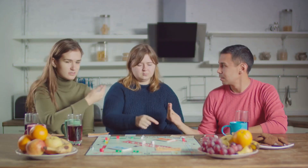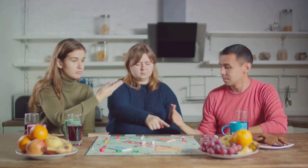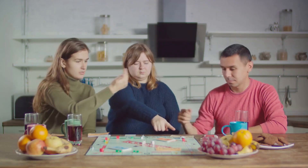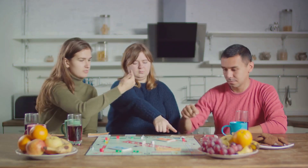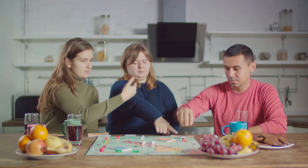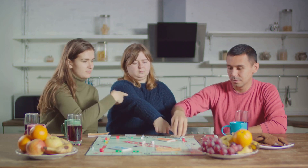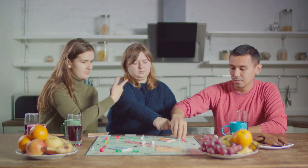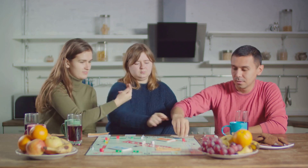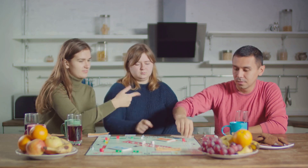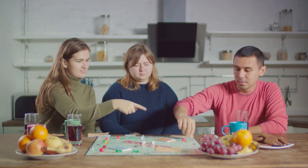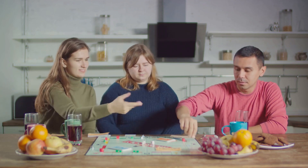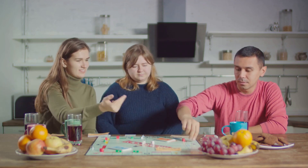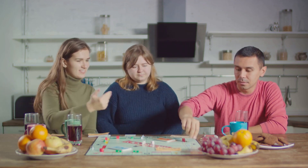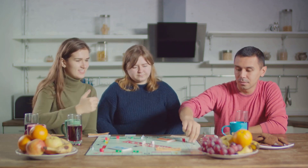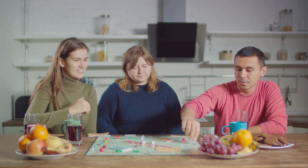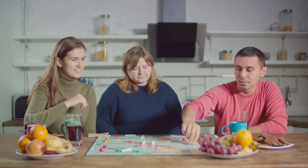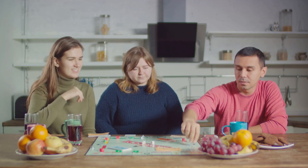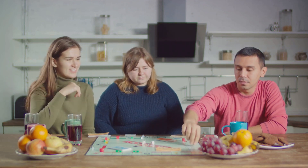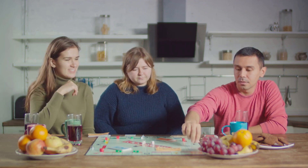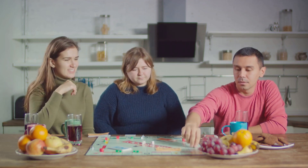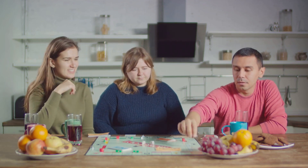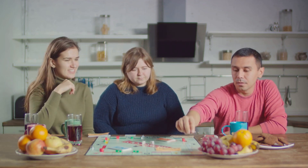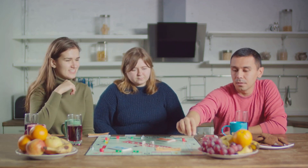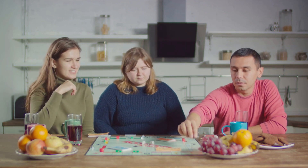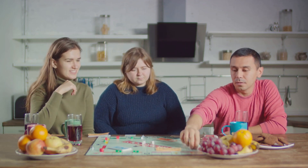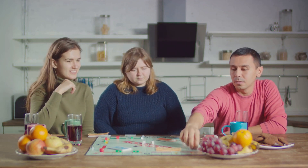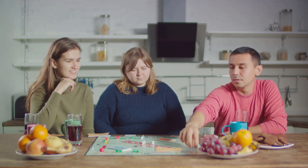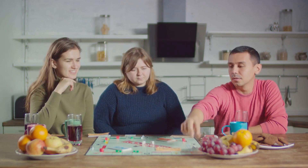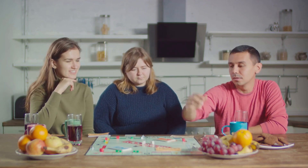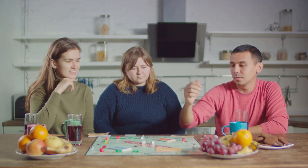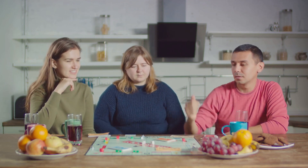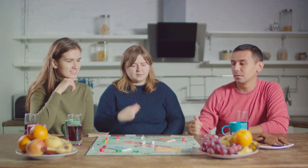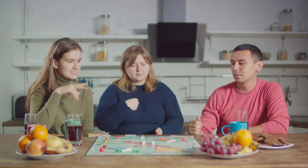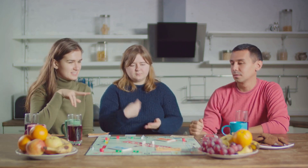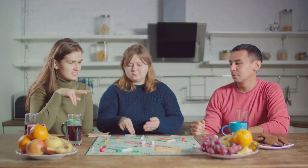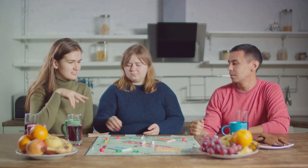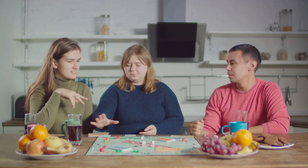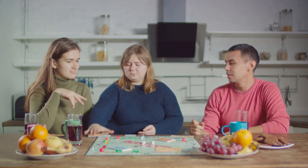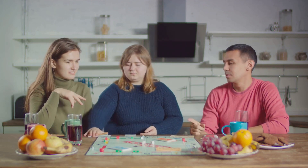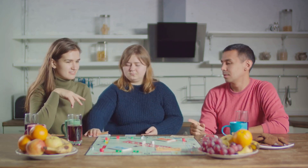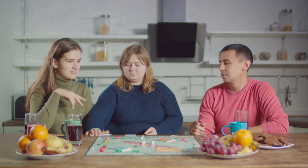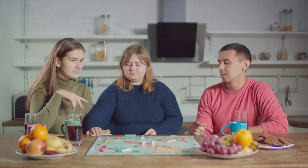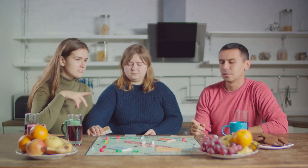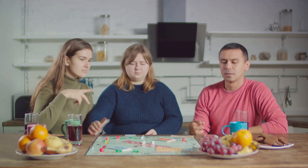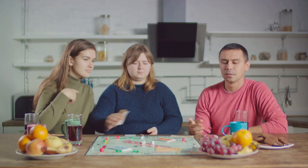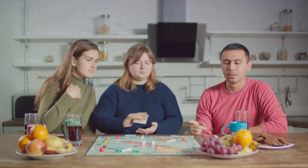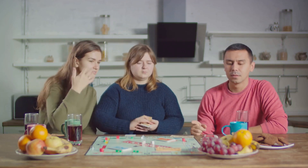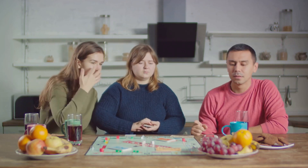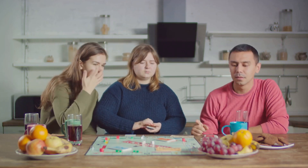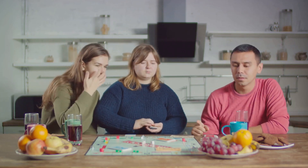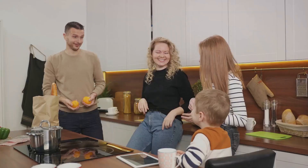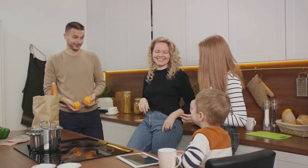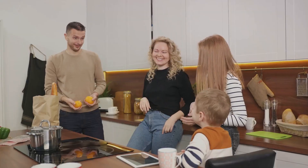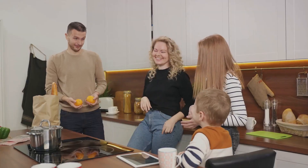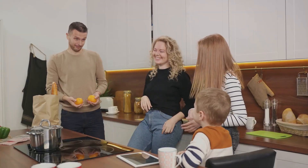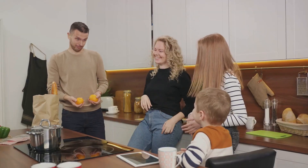sign language wasn't a collection of random gestures or pantomimes, but a fully developed language. He proved that sign language had its